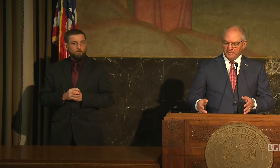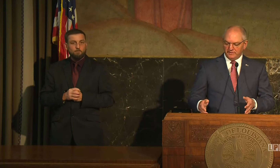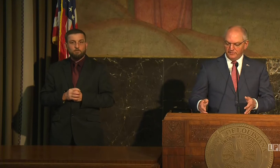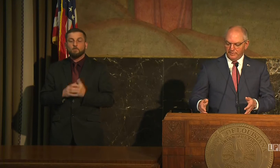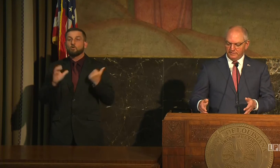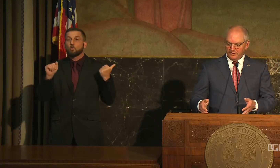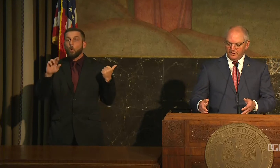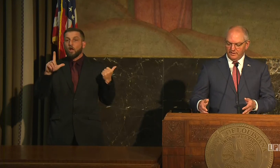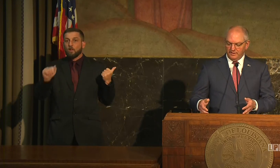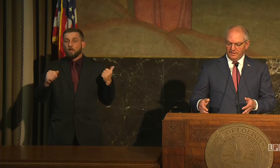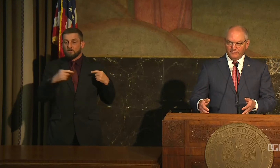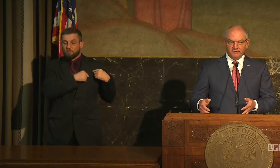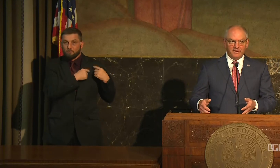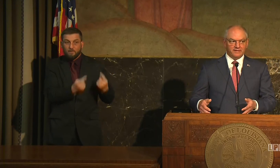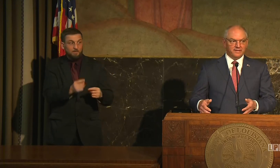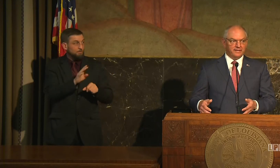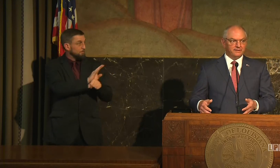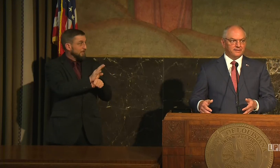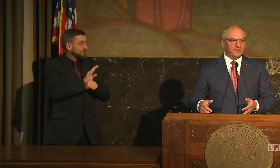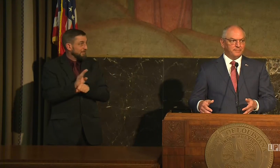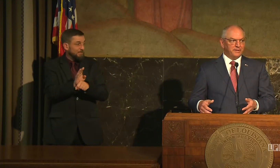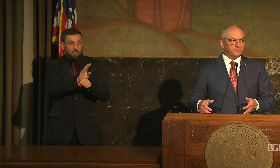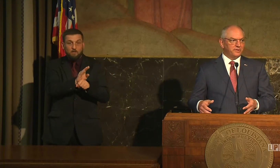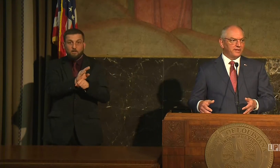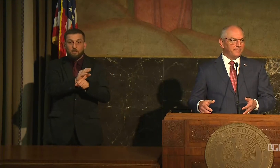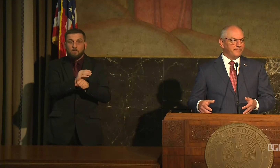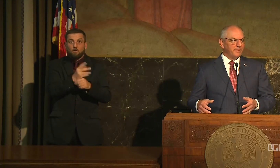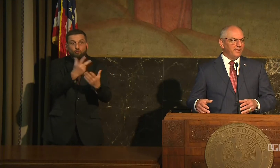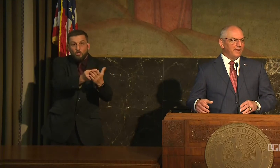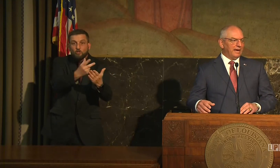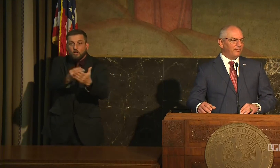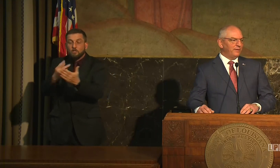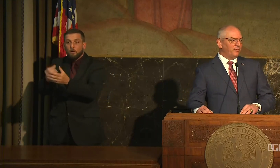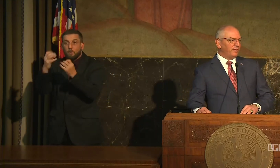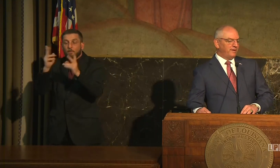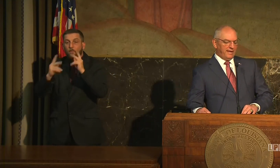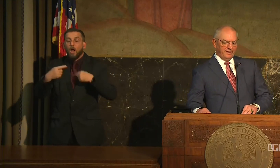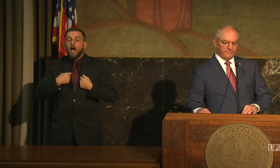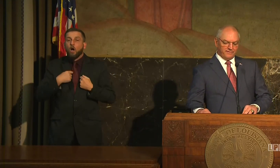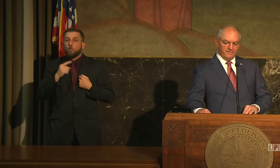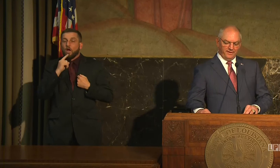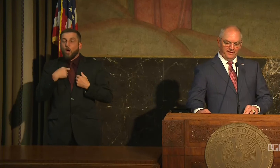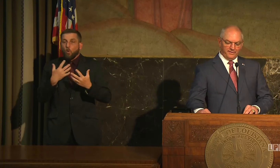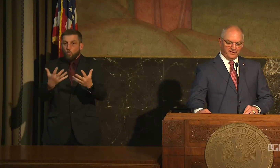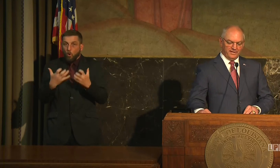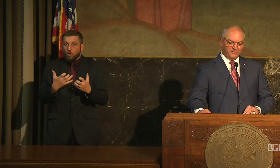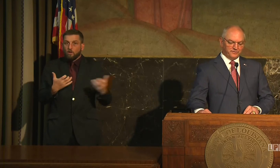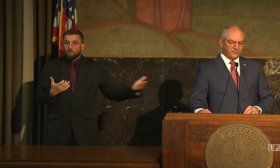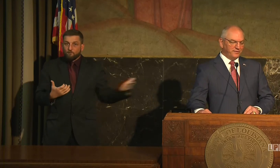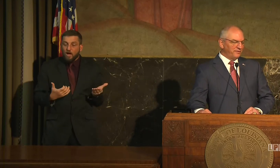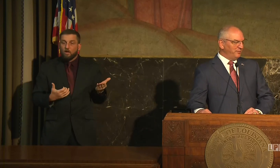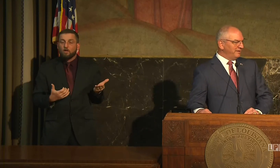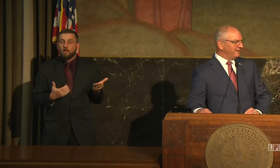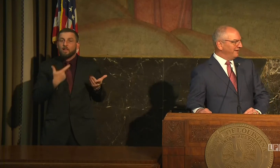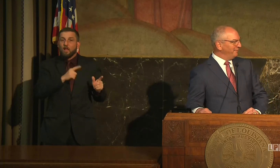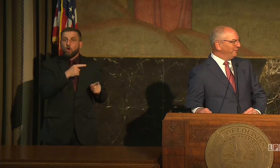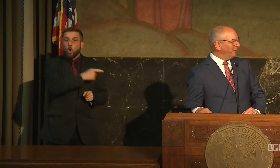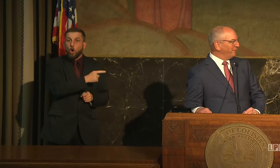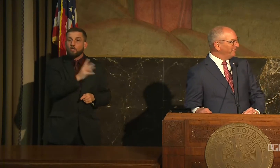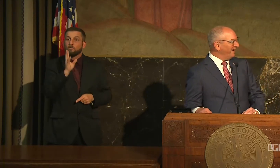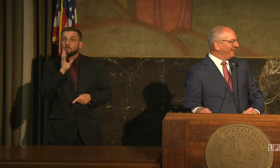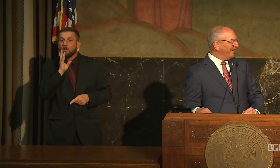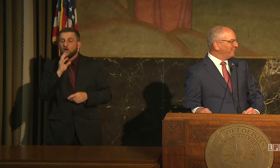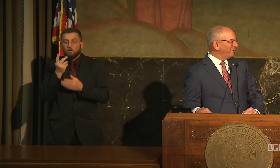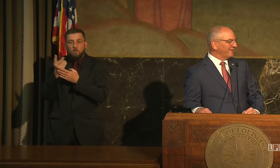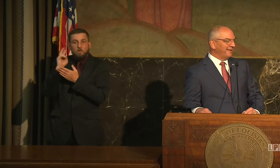Carla has been so busy delivering vaccines and administering them. I really wanted to have her here to tell her story a few weeks ago, but